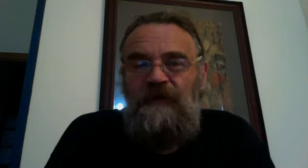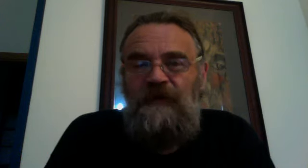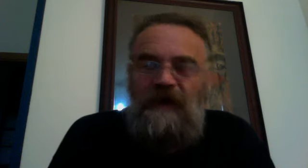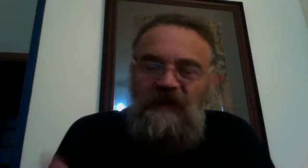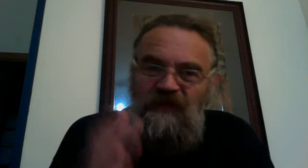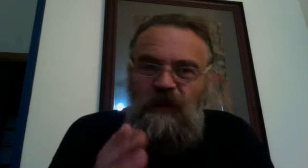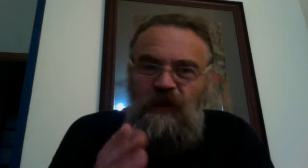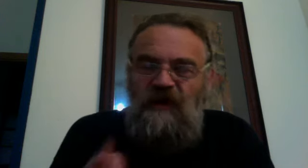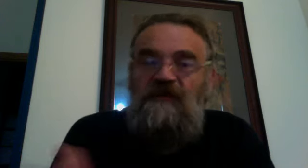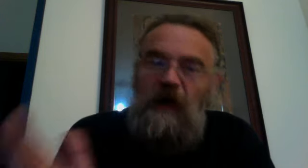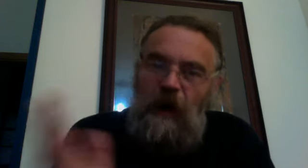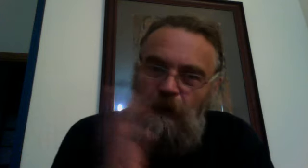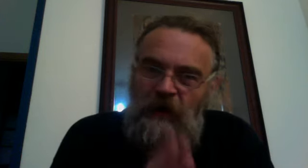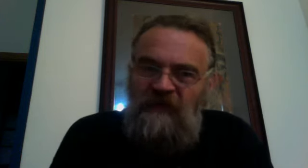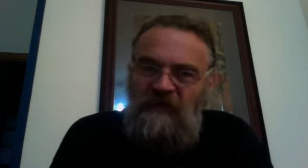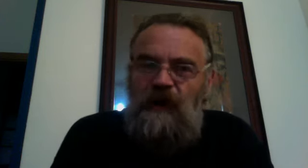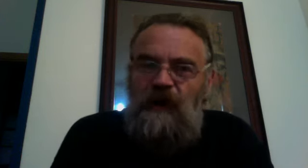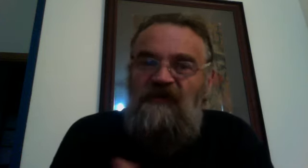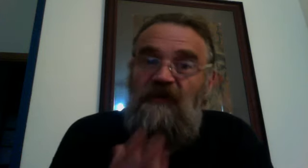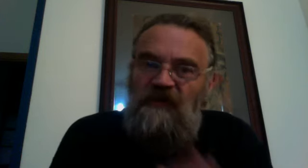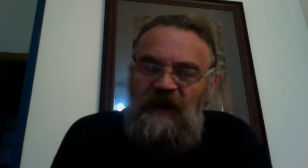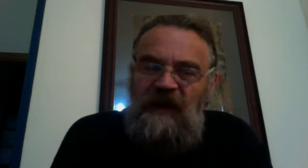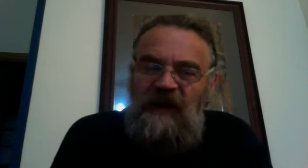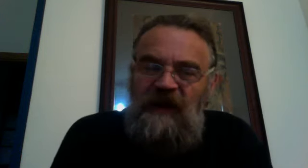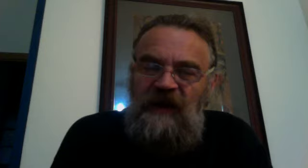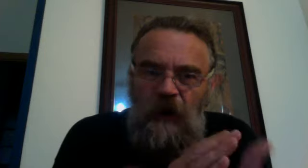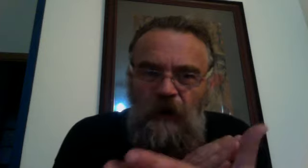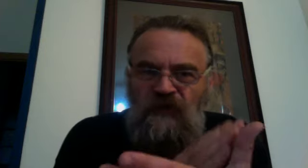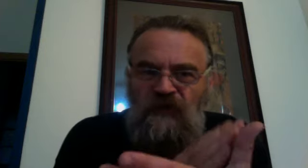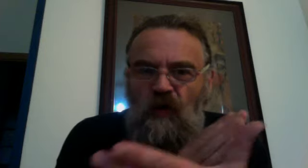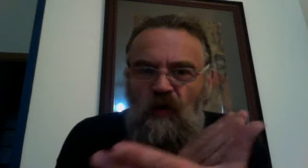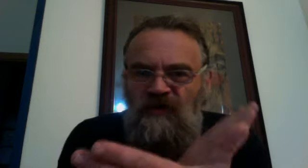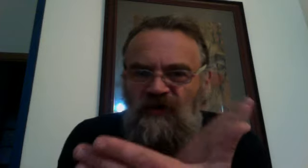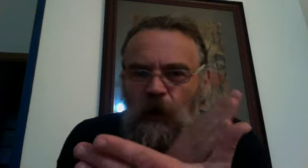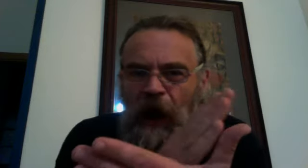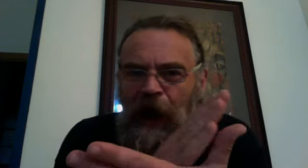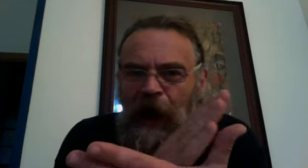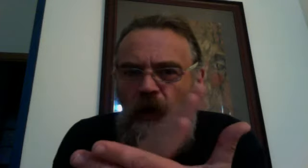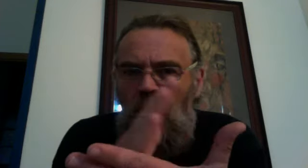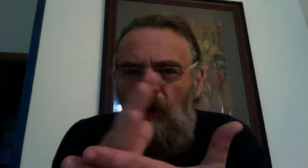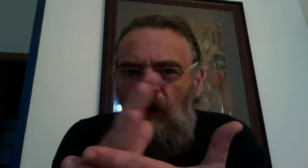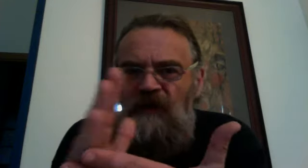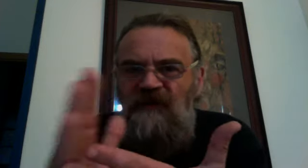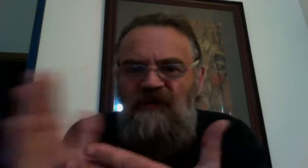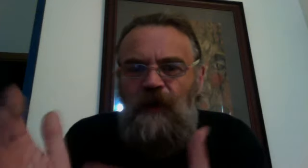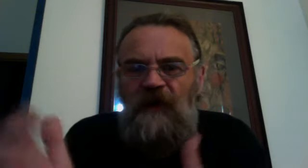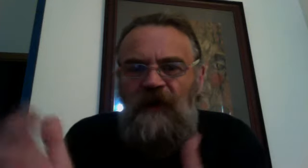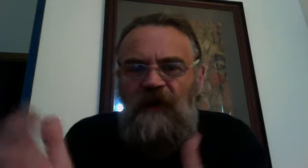Okay, this one shows a past situation that's finished, and the for to show how long the situation